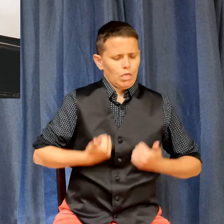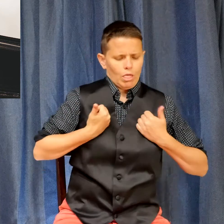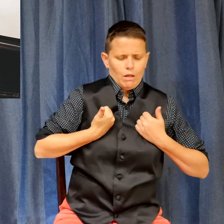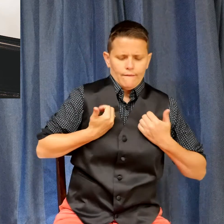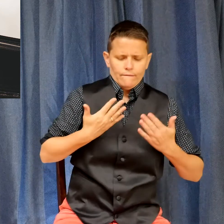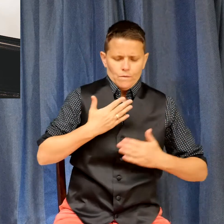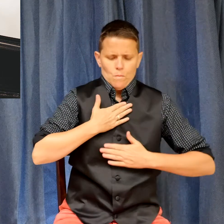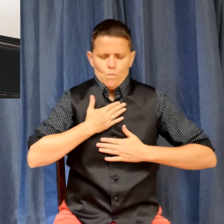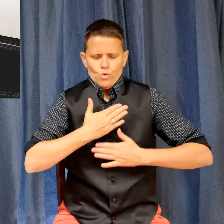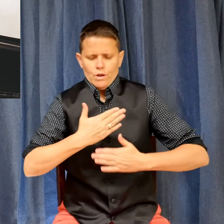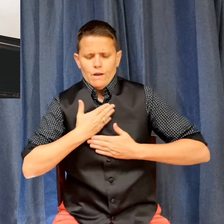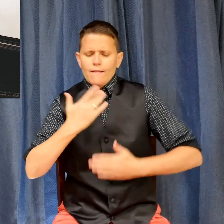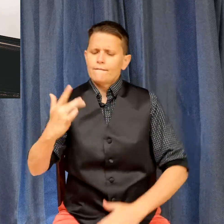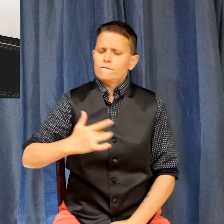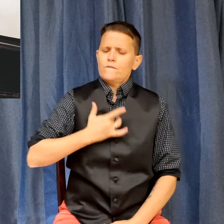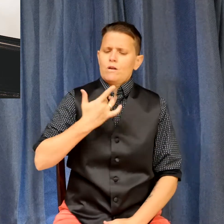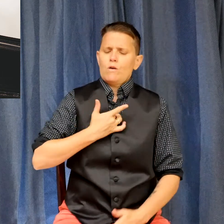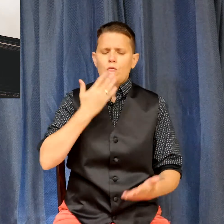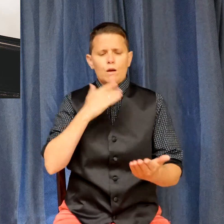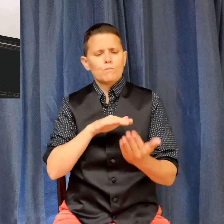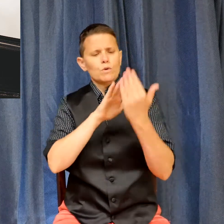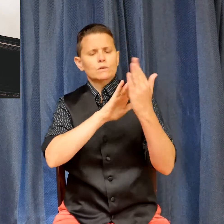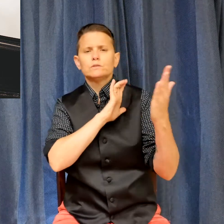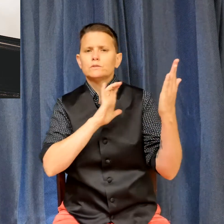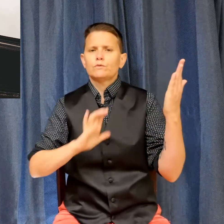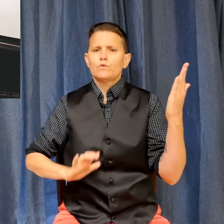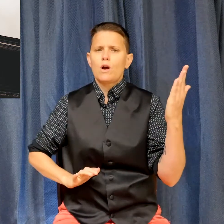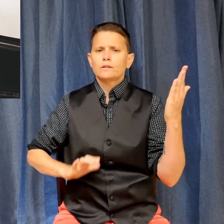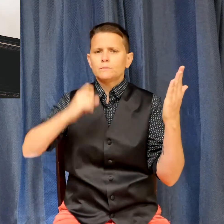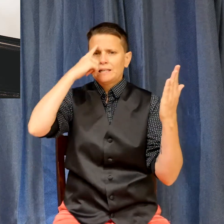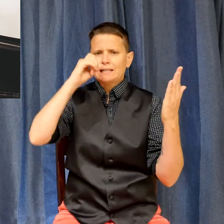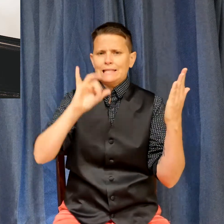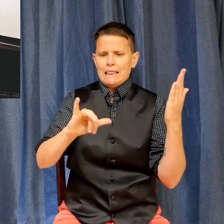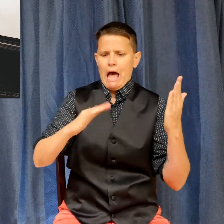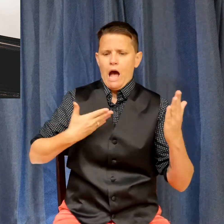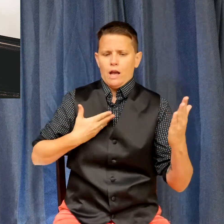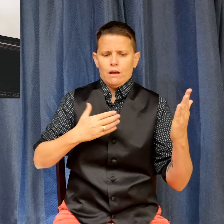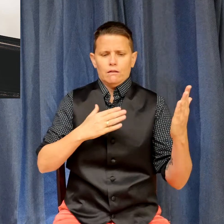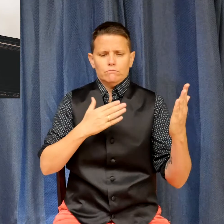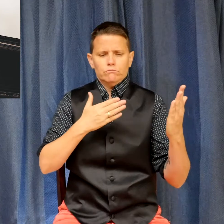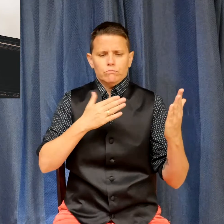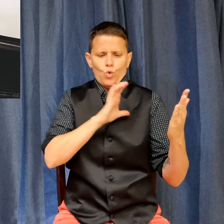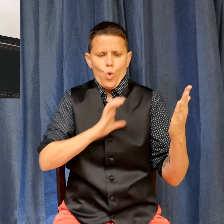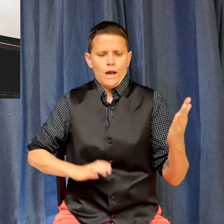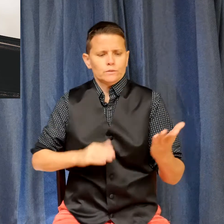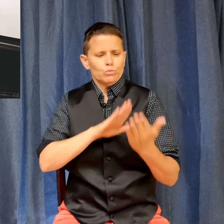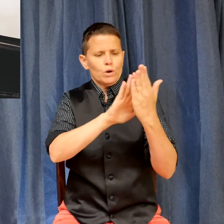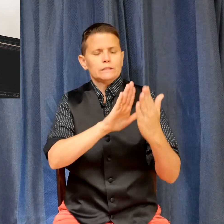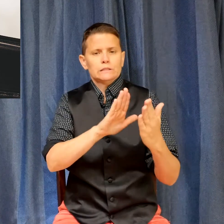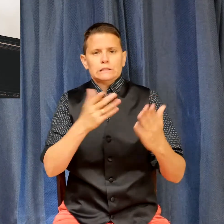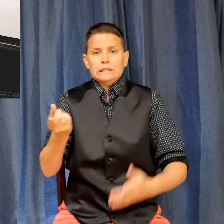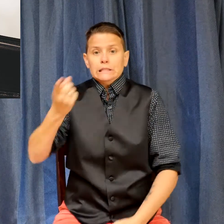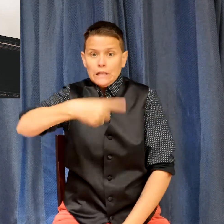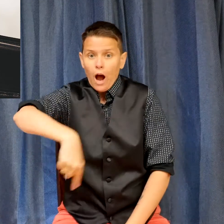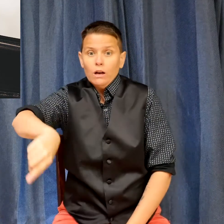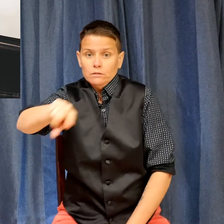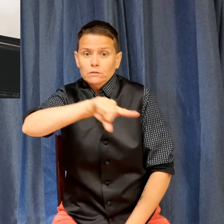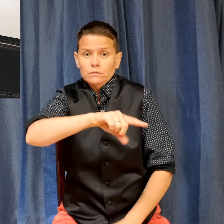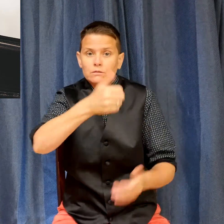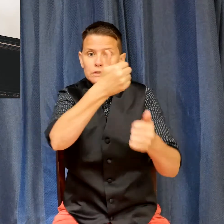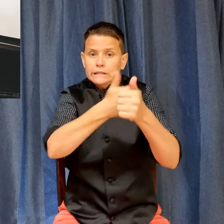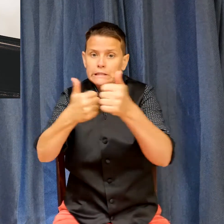and has its very being in, through, and as each one of us. I know that the